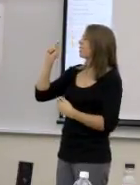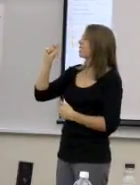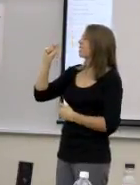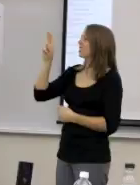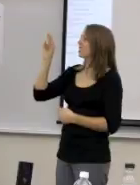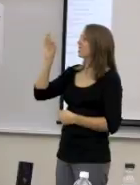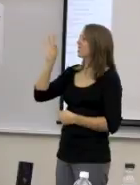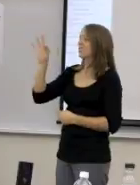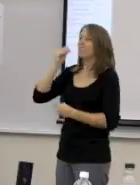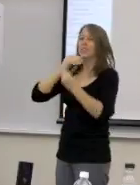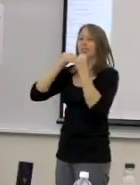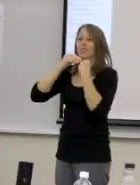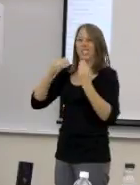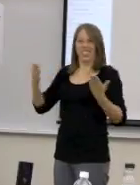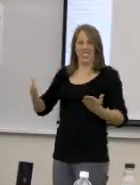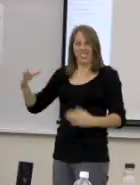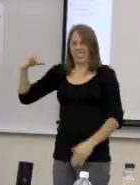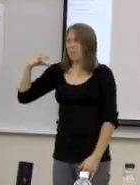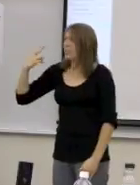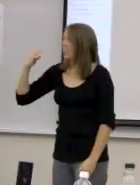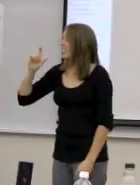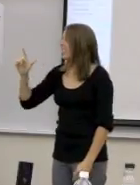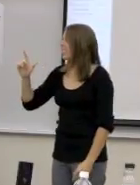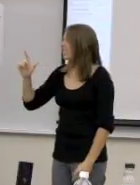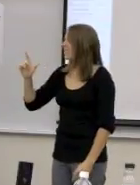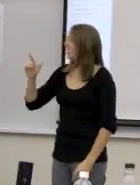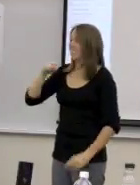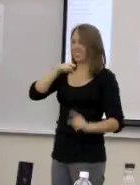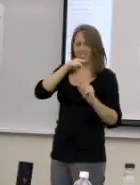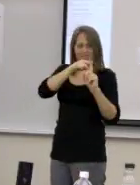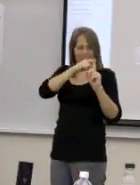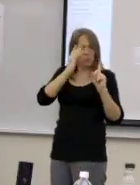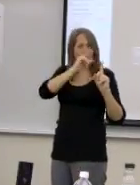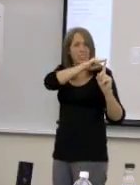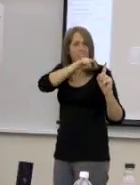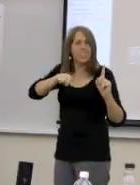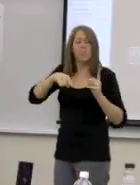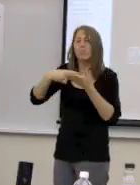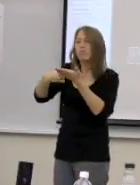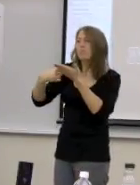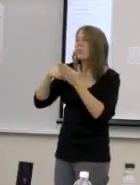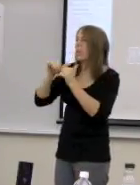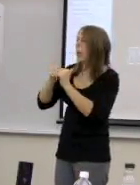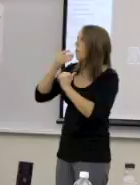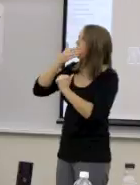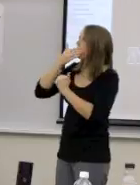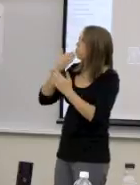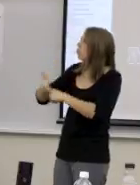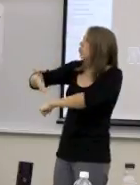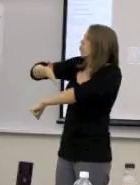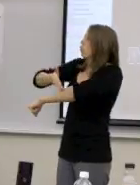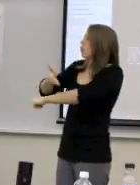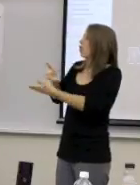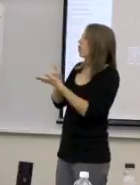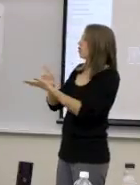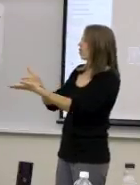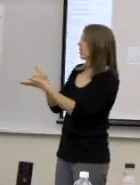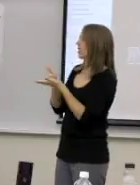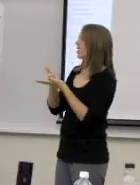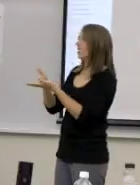to come and talk about some fabulous ways that we can do better cooking for ourselves. We also have Kelly